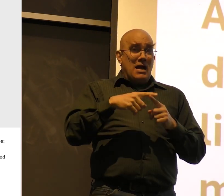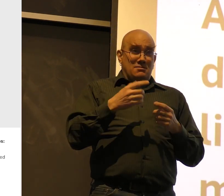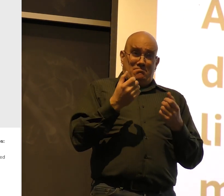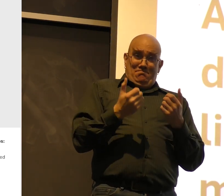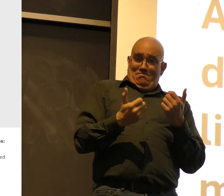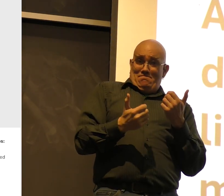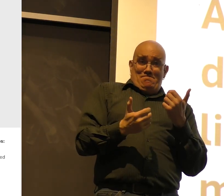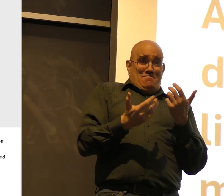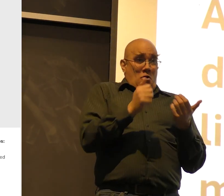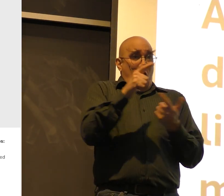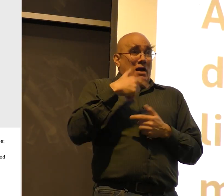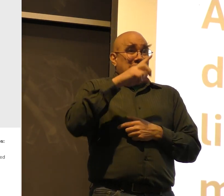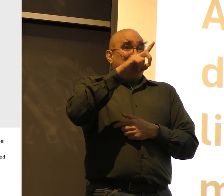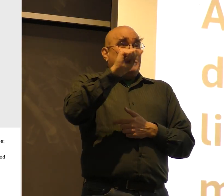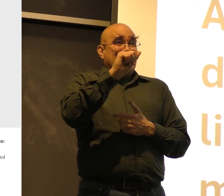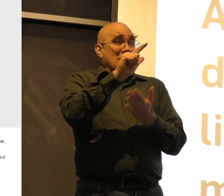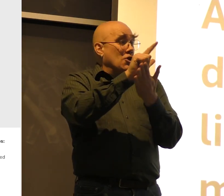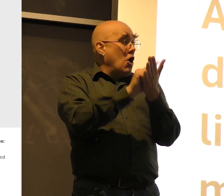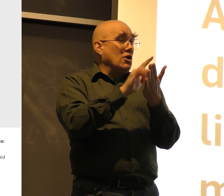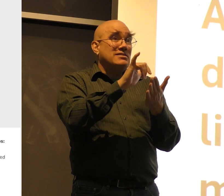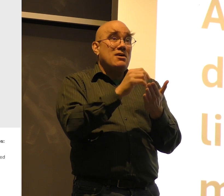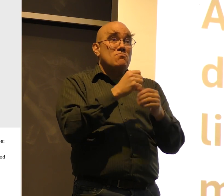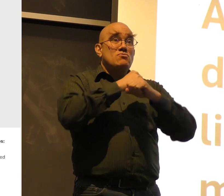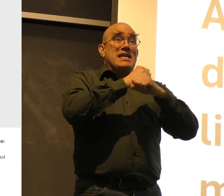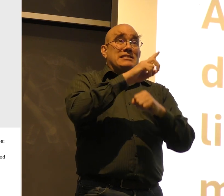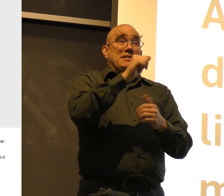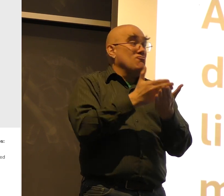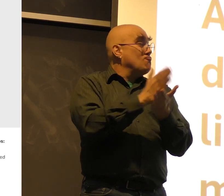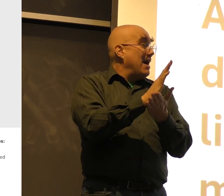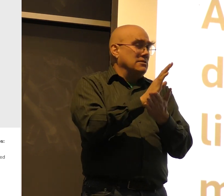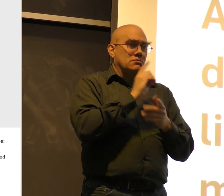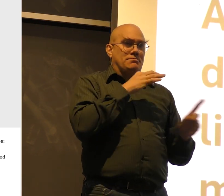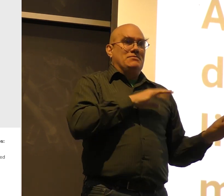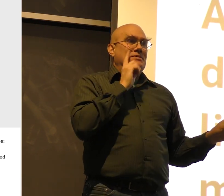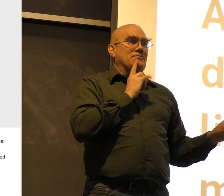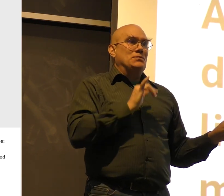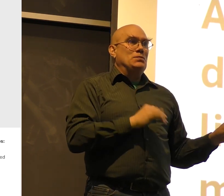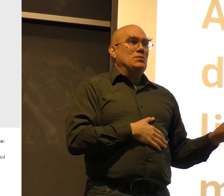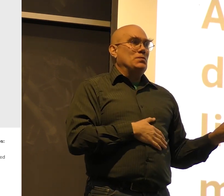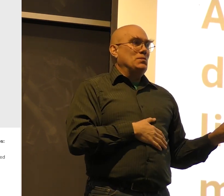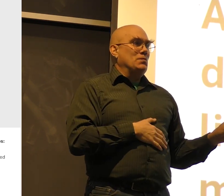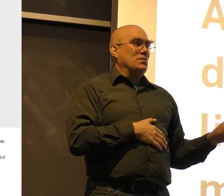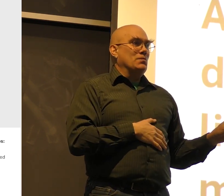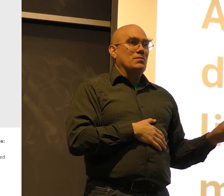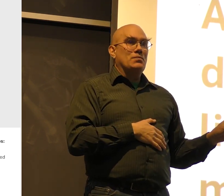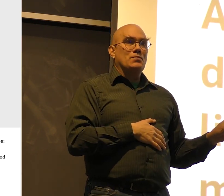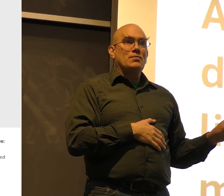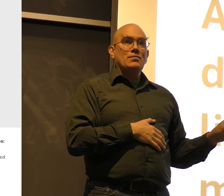rights regardless, but all disabilities as defined by law and protected by law, deaf people would benefit